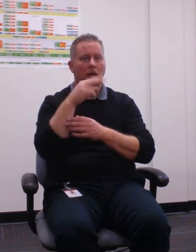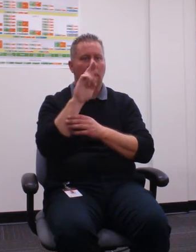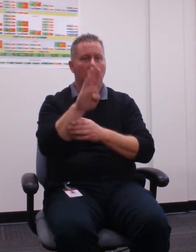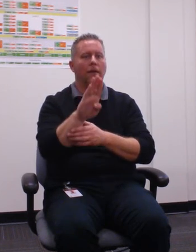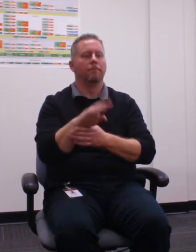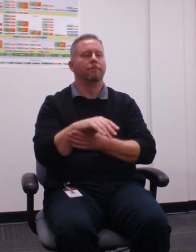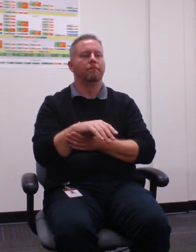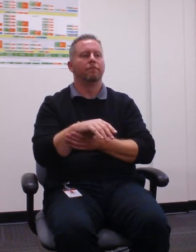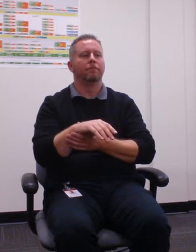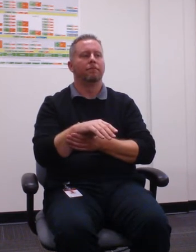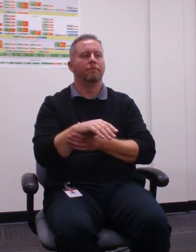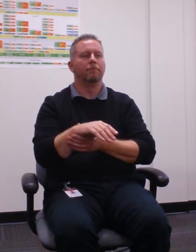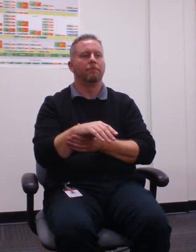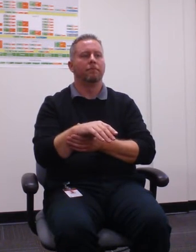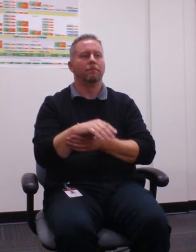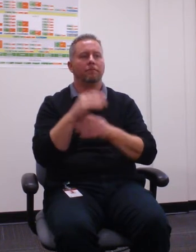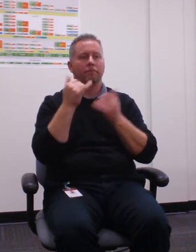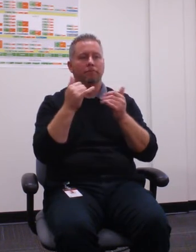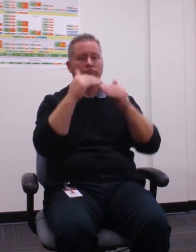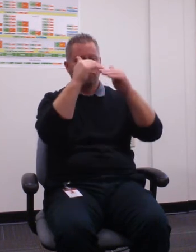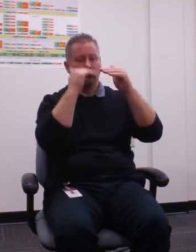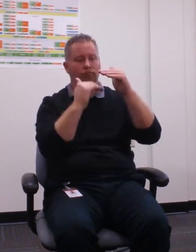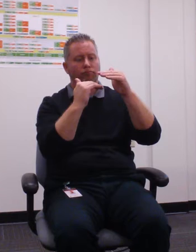Under the radio frequency hub,